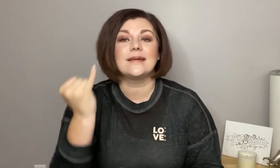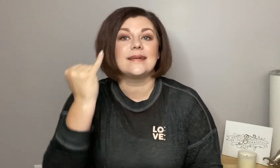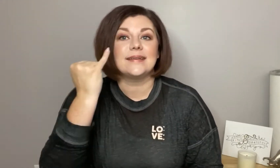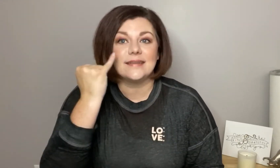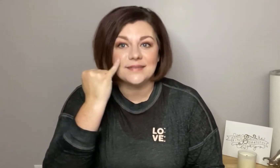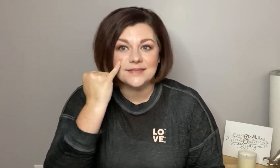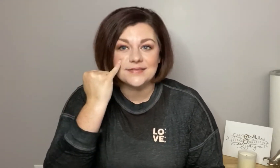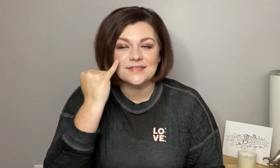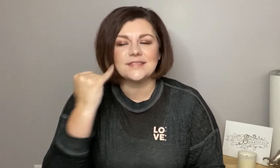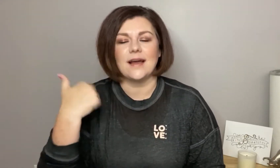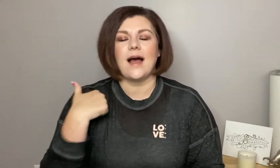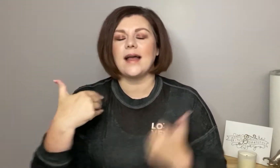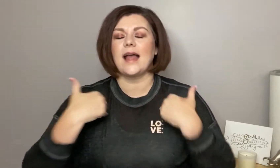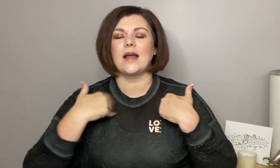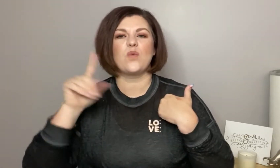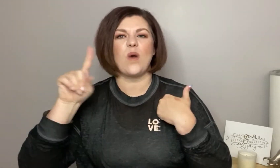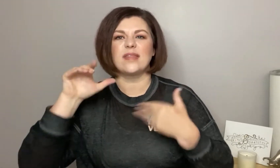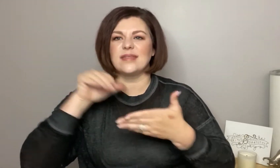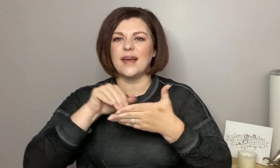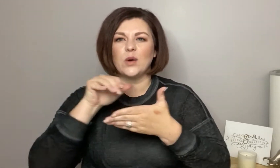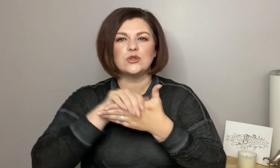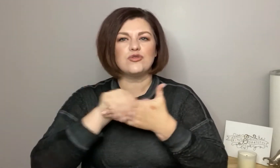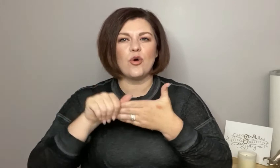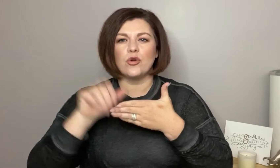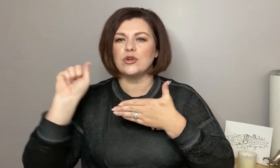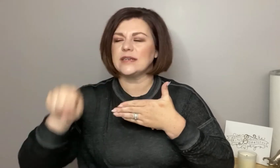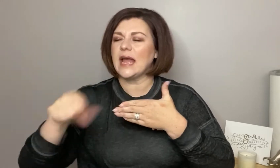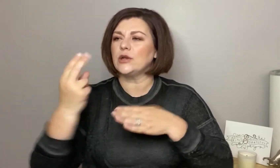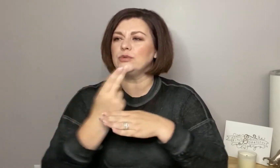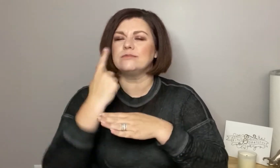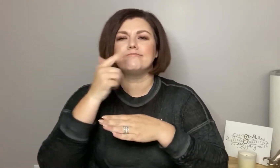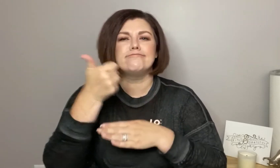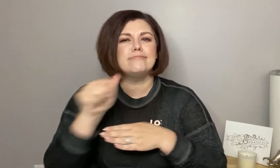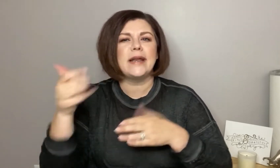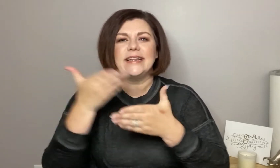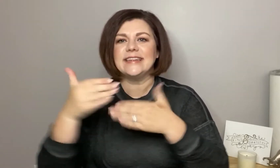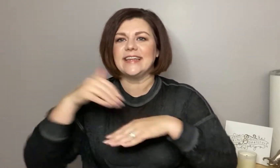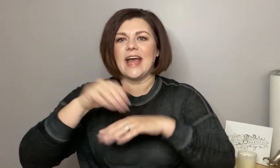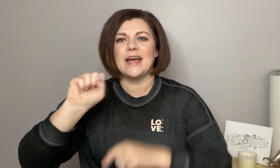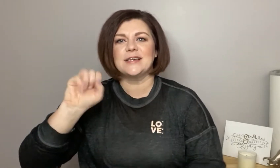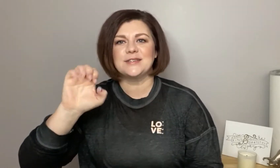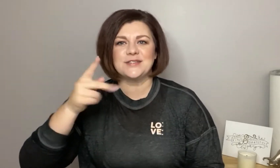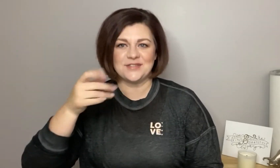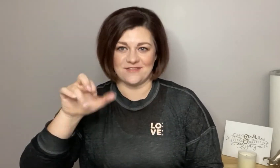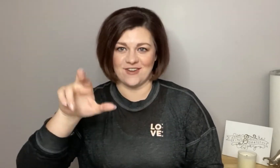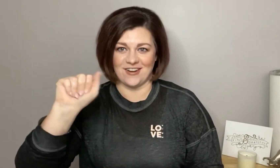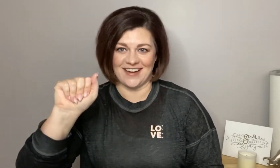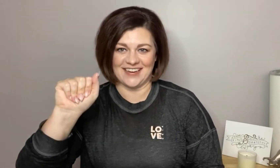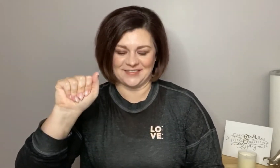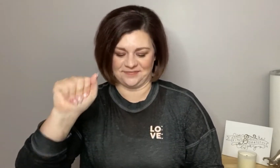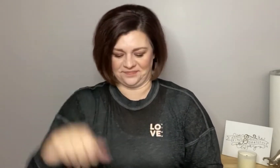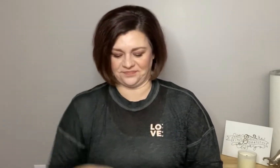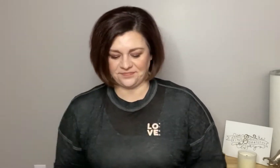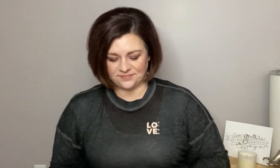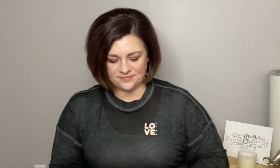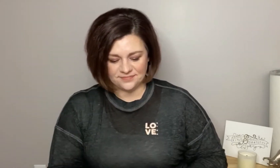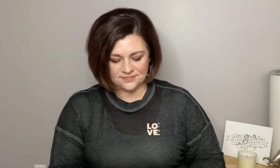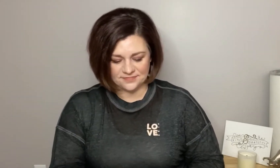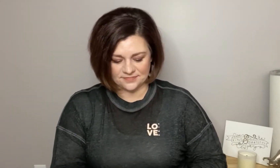So I wanted to show you what I would buy if I had $1,000 to get anything that I wanted from